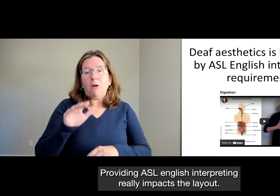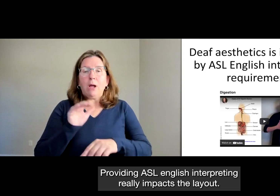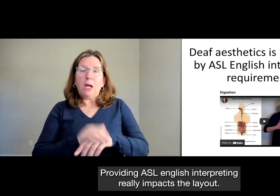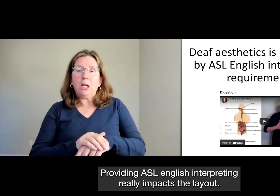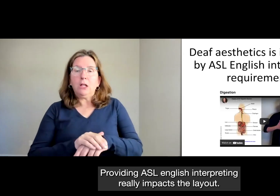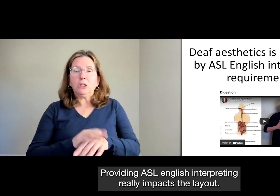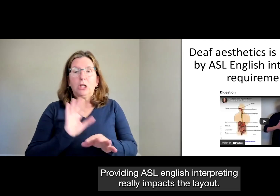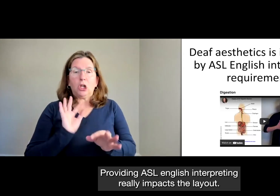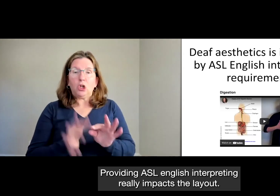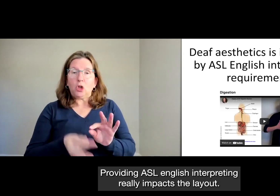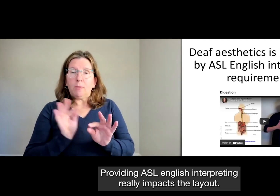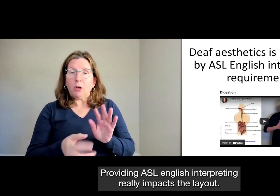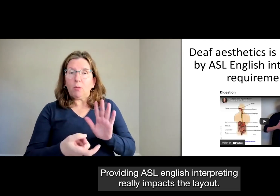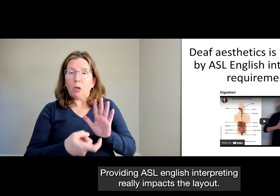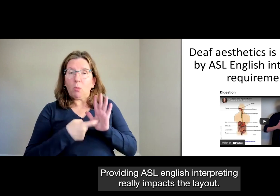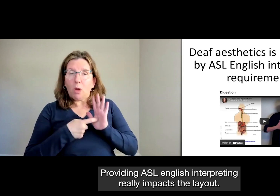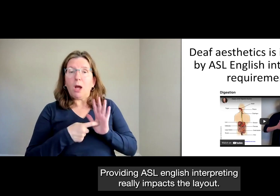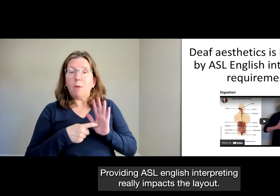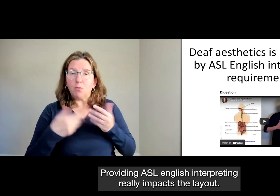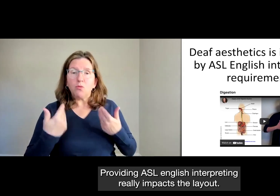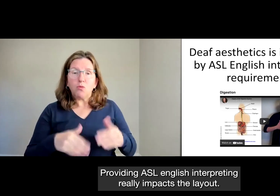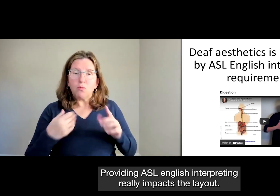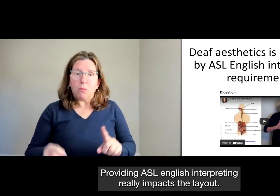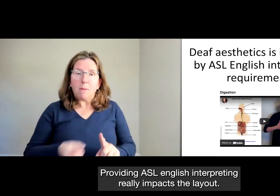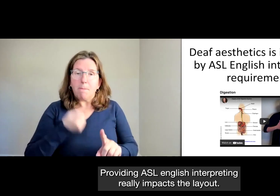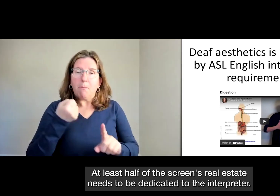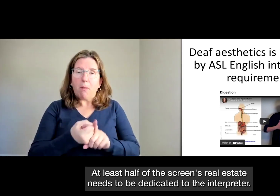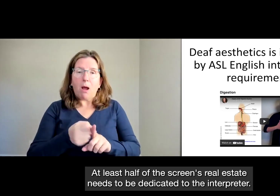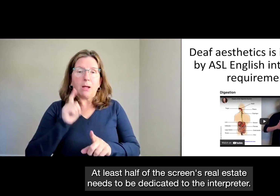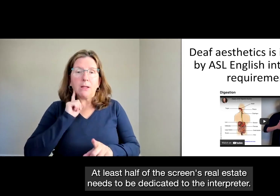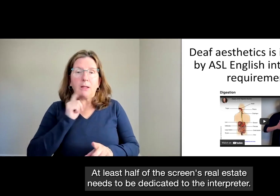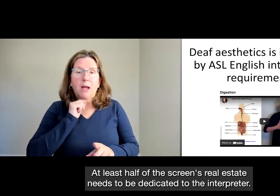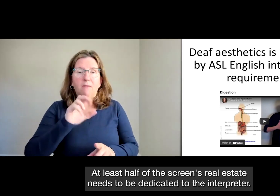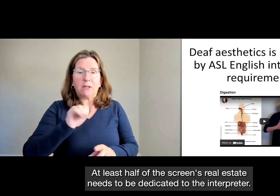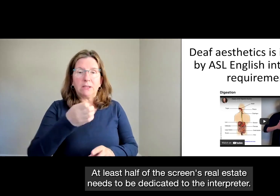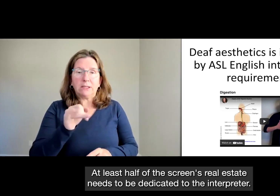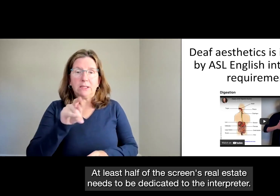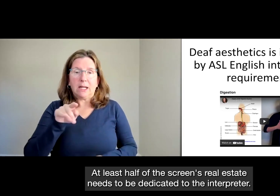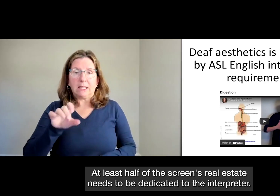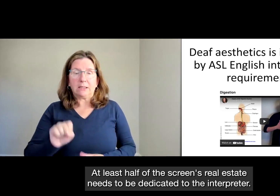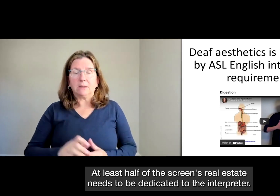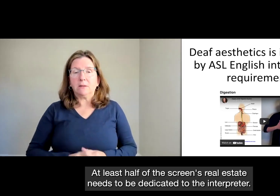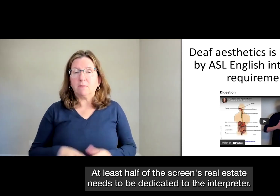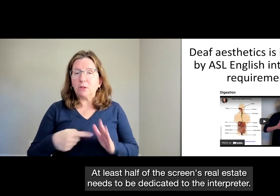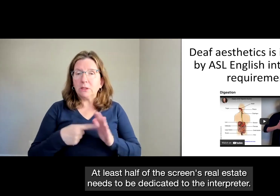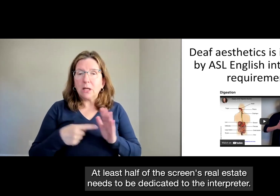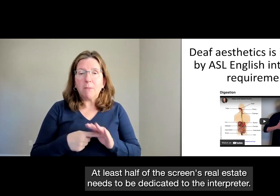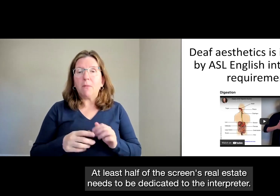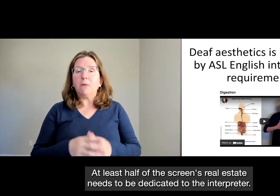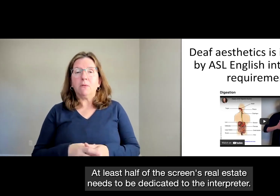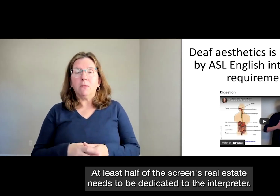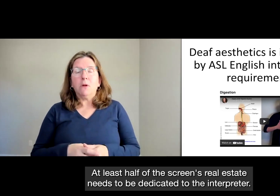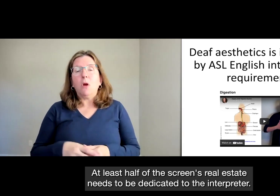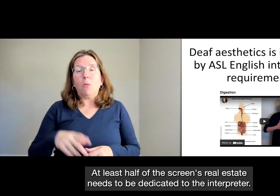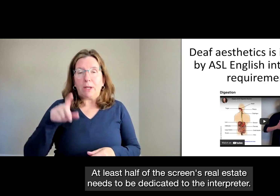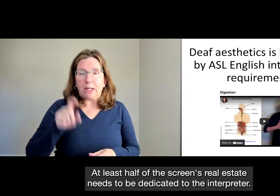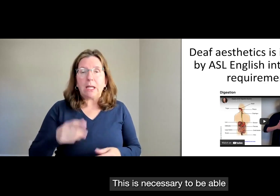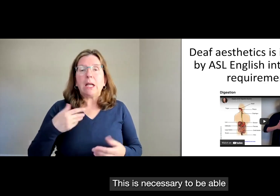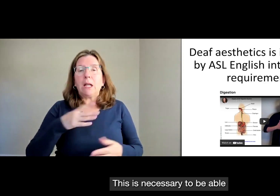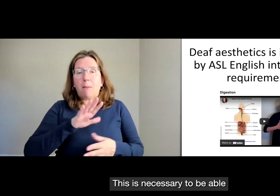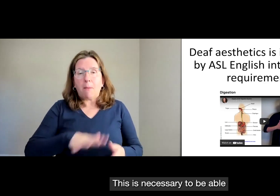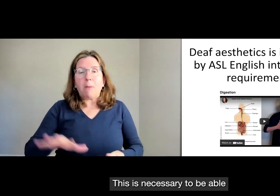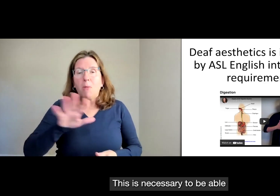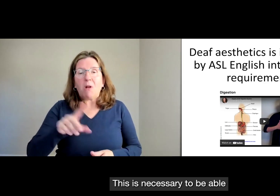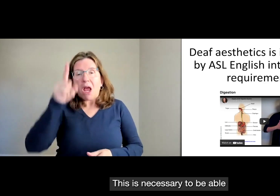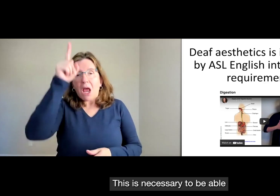Providing ASL English interpreting really impacts the layout. At least half of the screen's real estate needs to be dedicated to the interpreter.